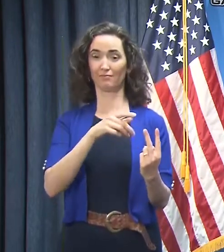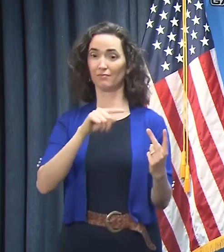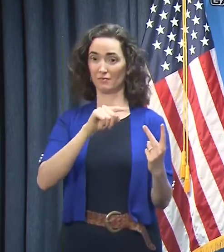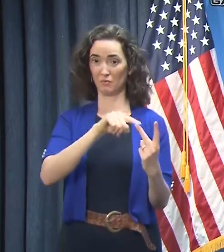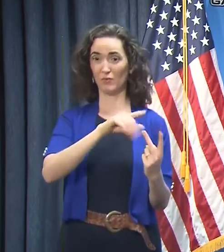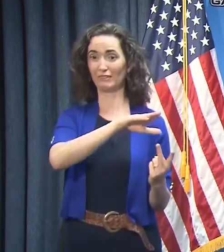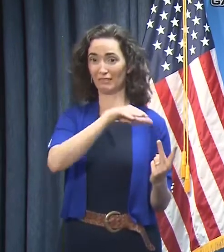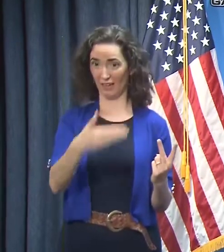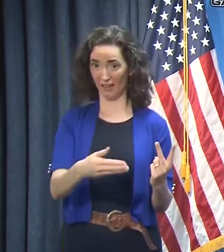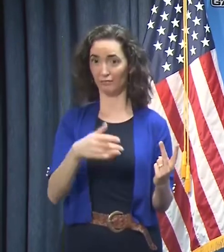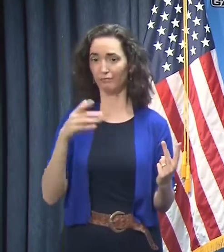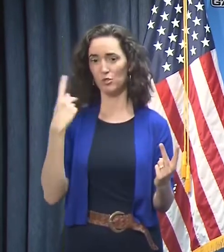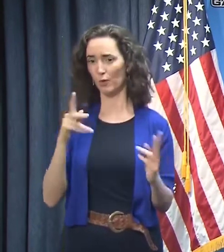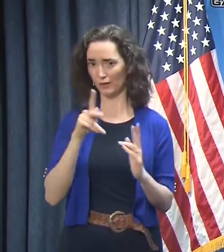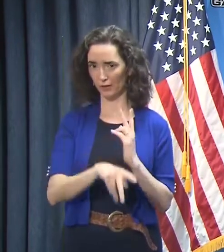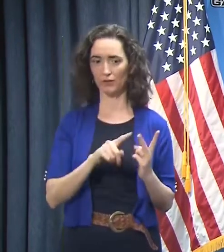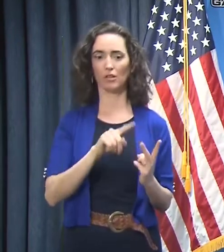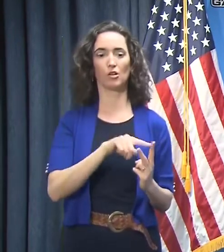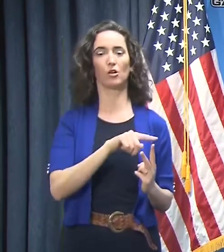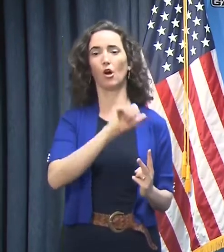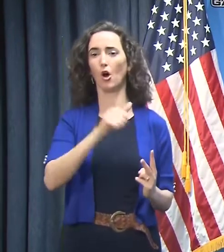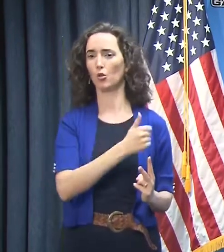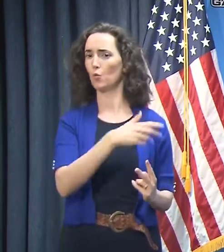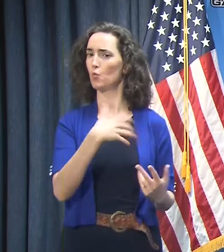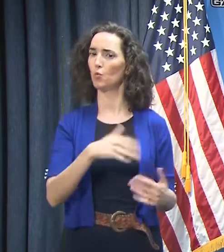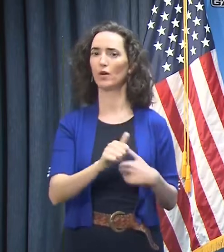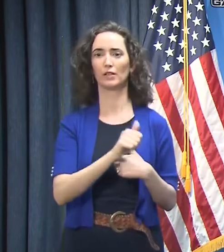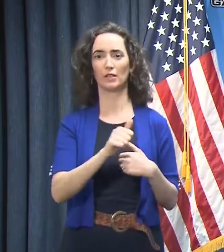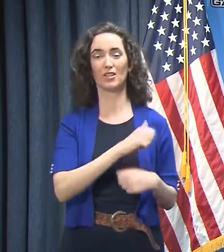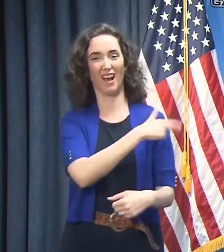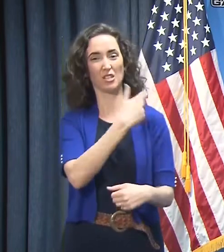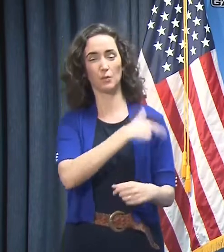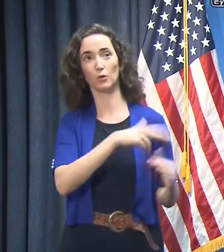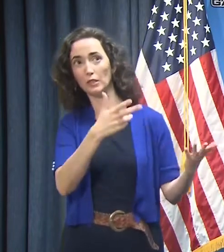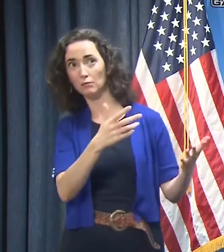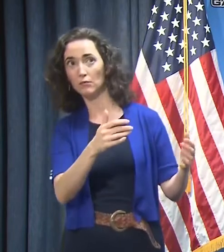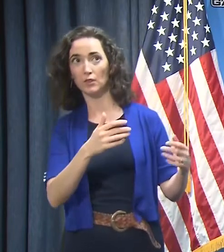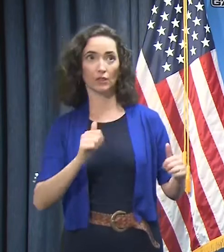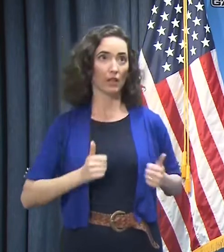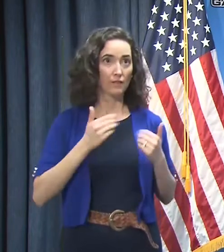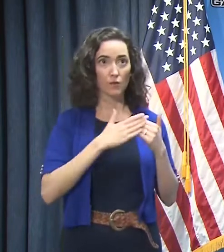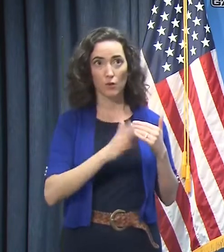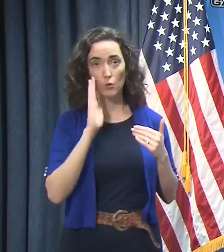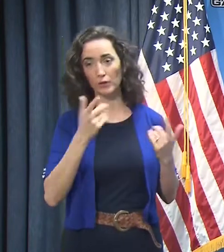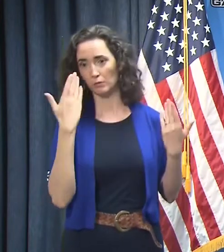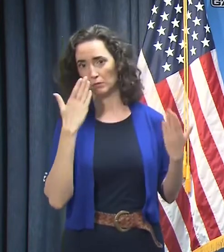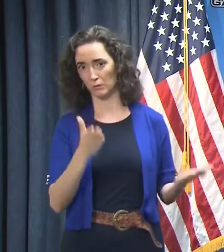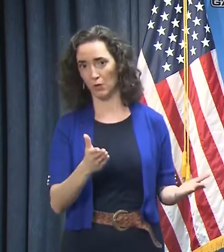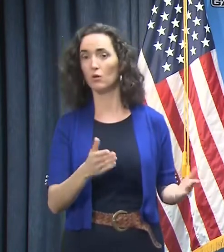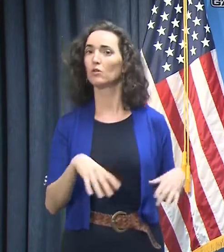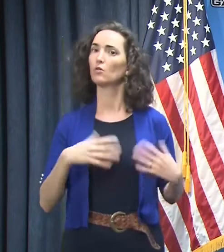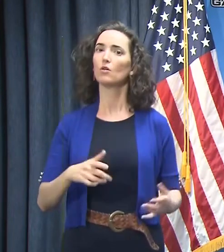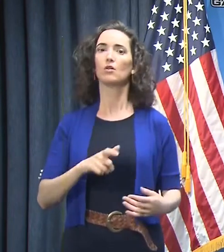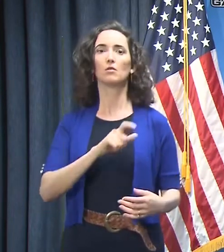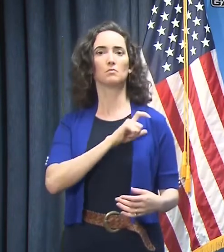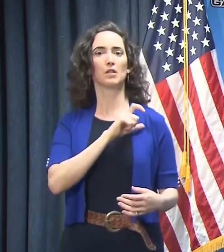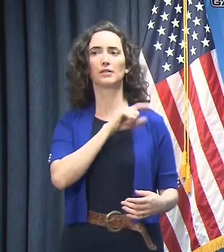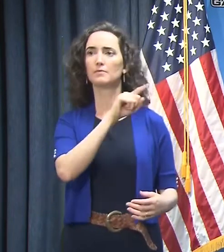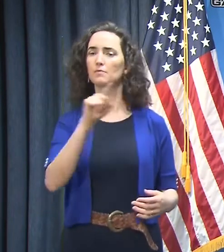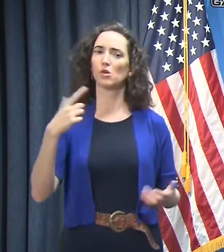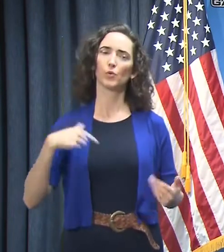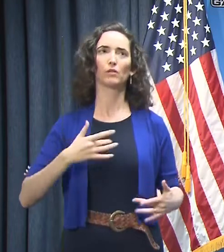I know how much we appreciate law enforcement officers who, every day when they go to work, they put their lives on the line for us. To keep us safe,